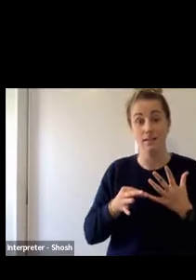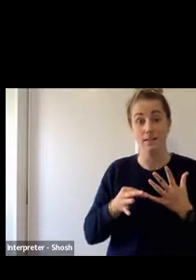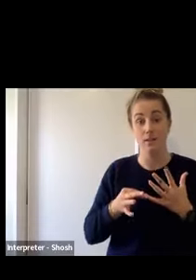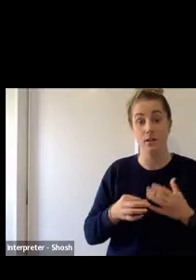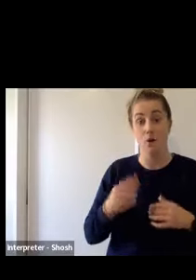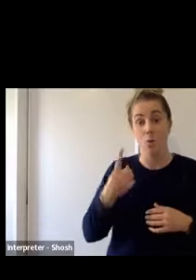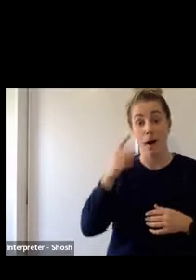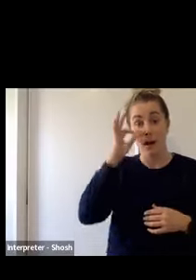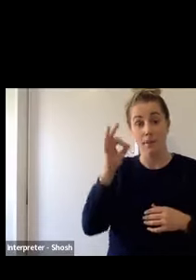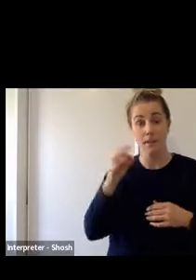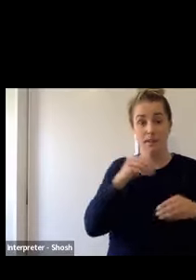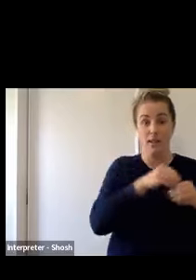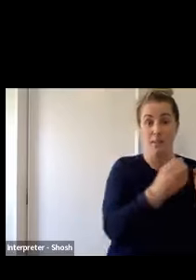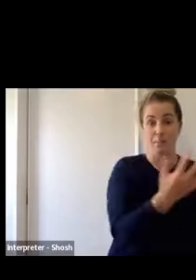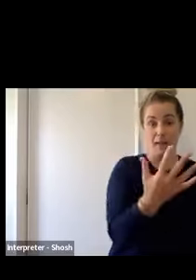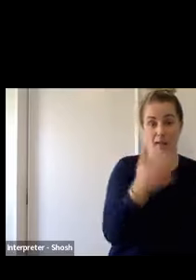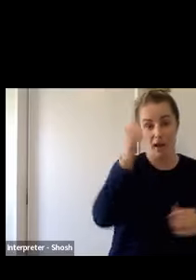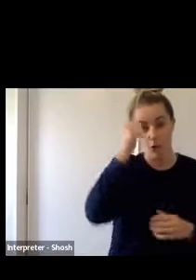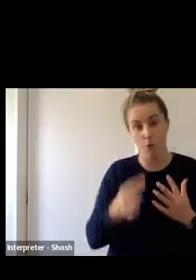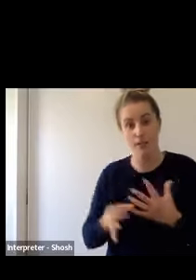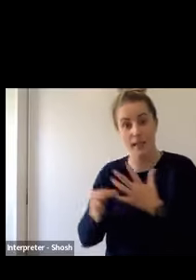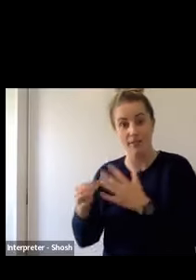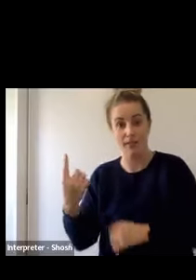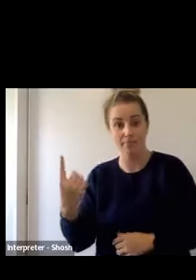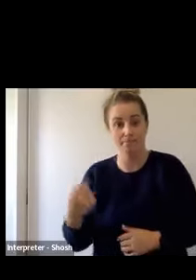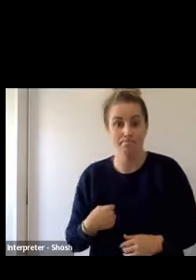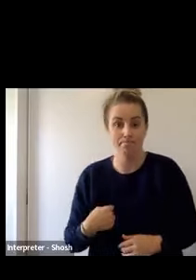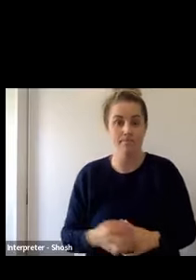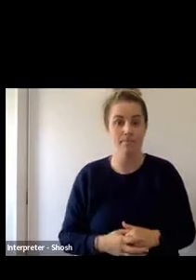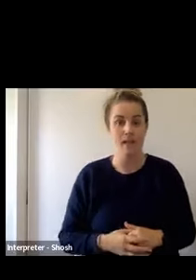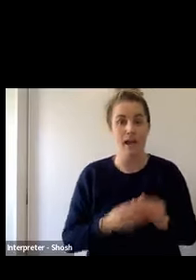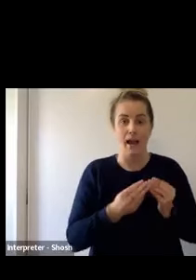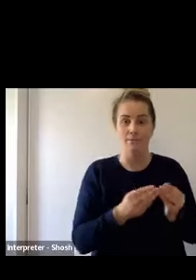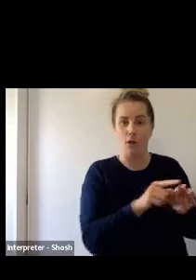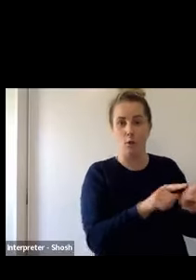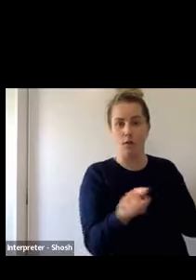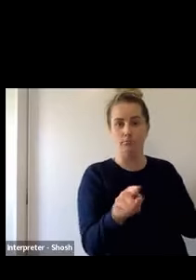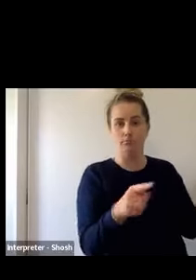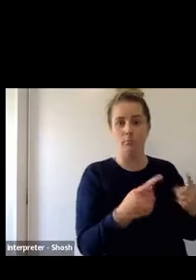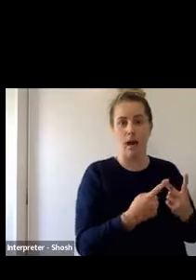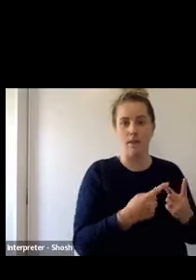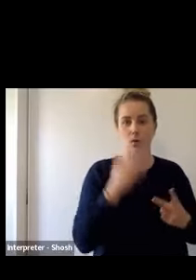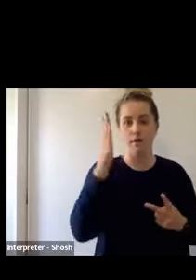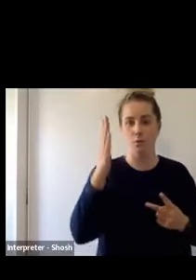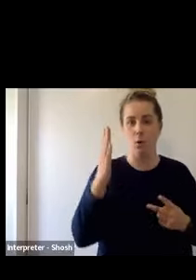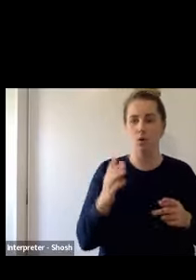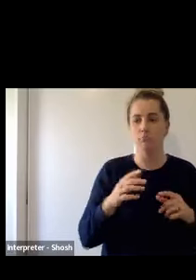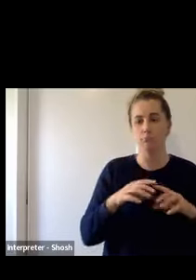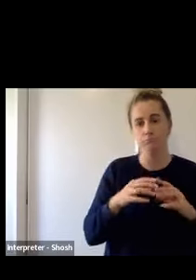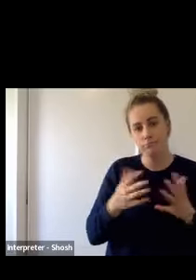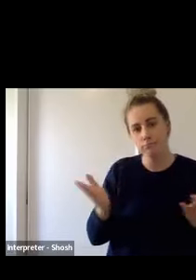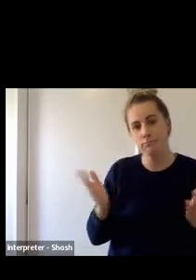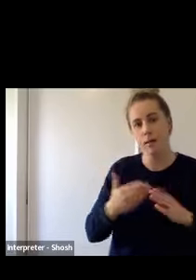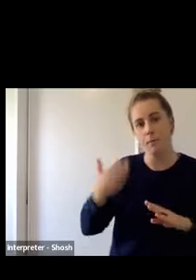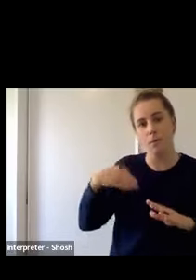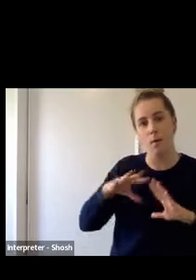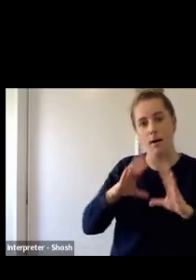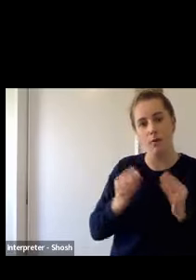one opinion amongst many. It's probably the best way to put it, and valuing many others who have said and spoke before me.